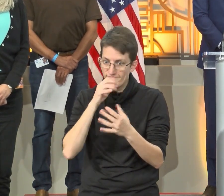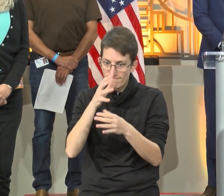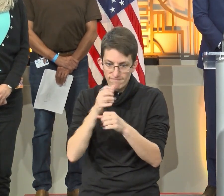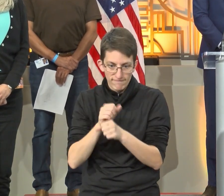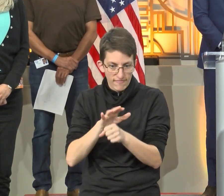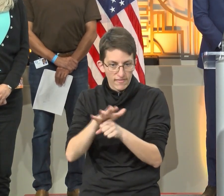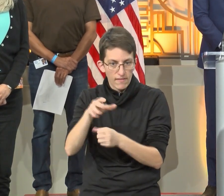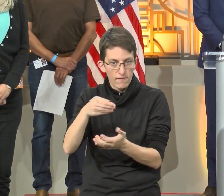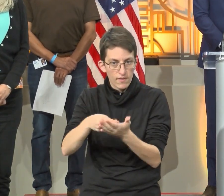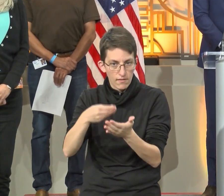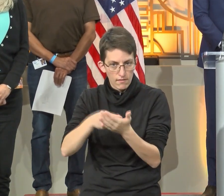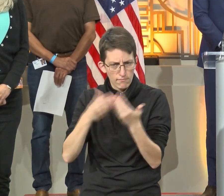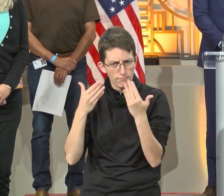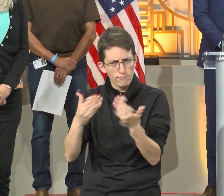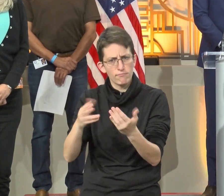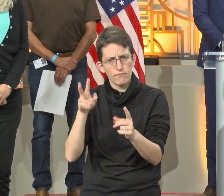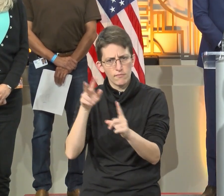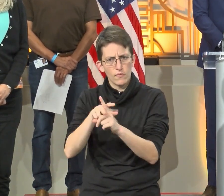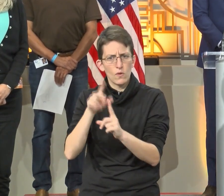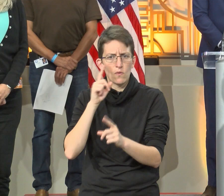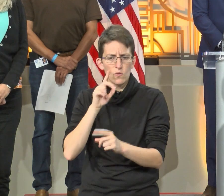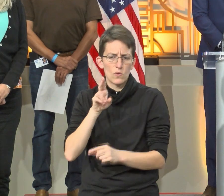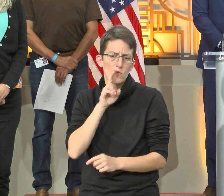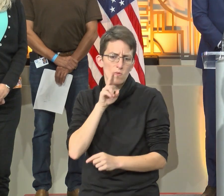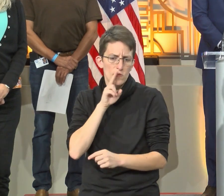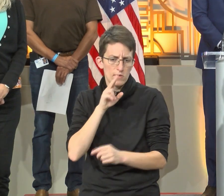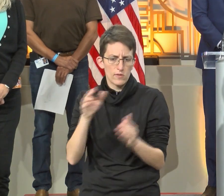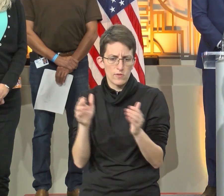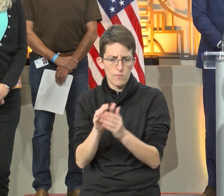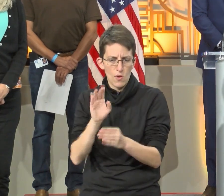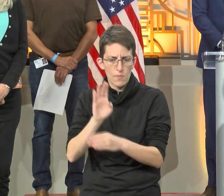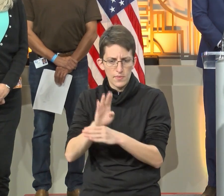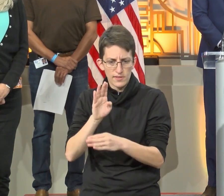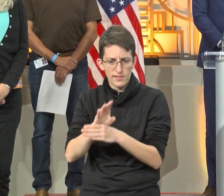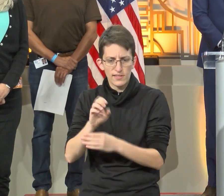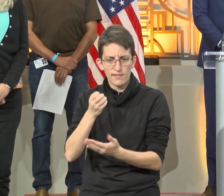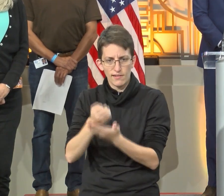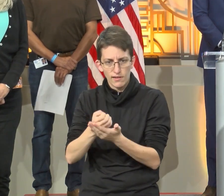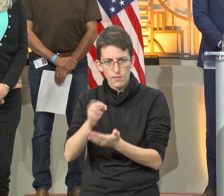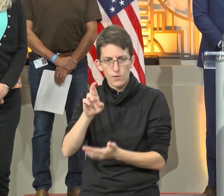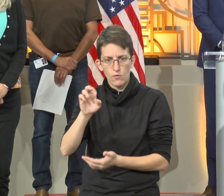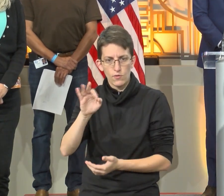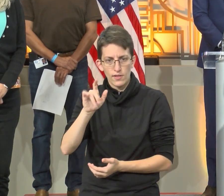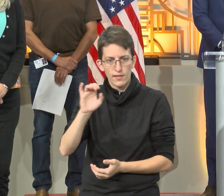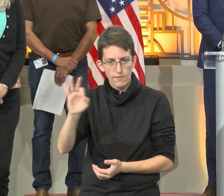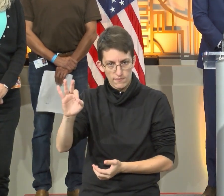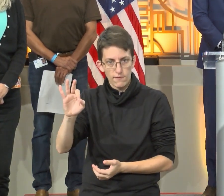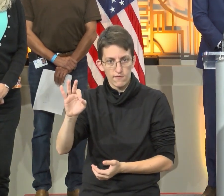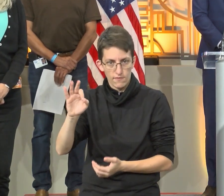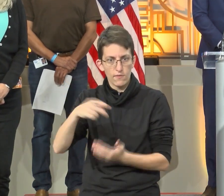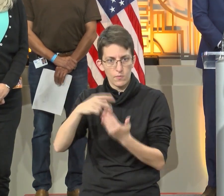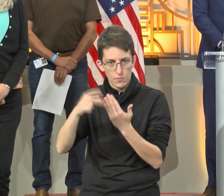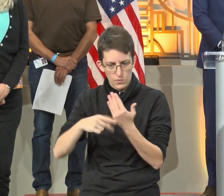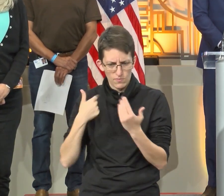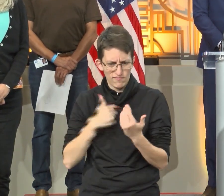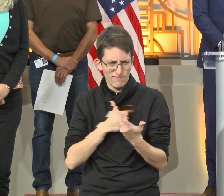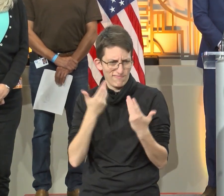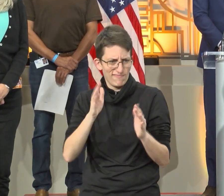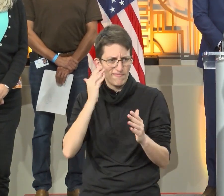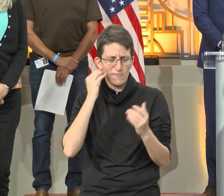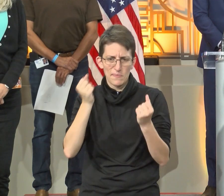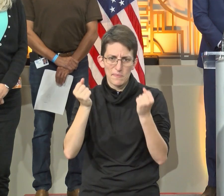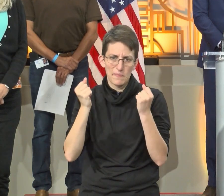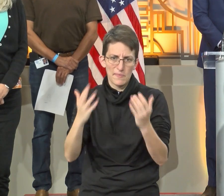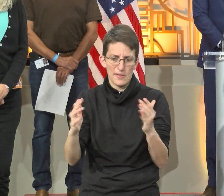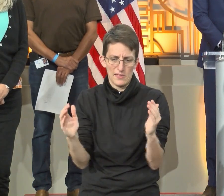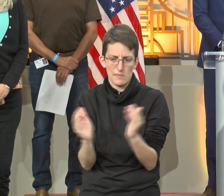I invite you to apply for Houston Small Business Economic Relief Program. We know small businesses throughout our